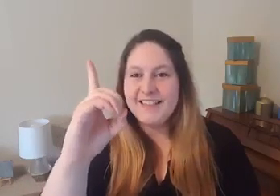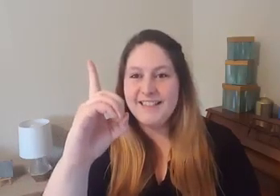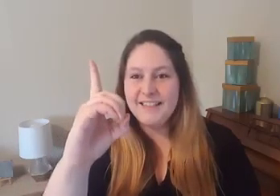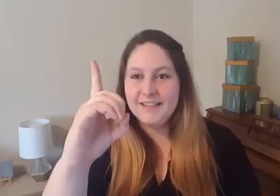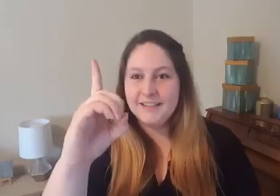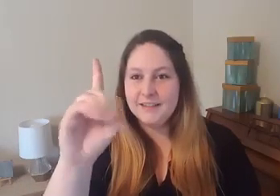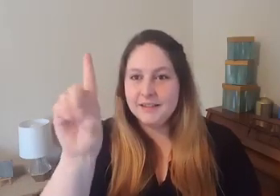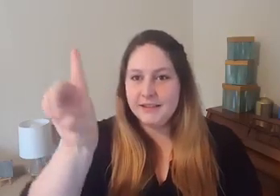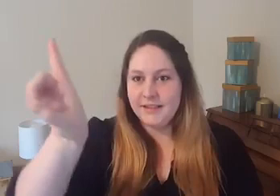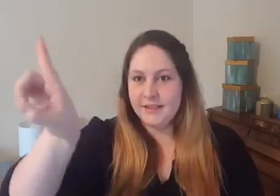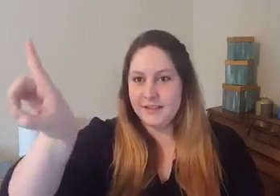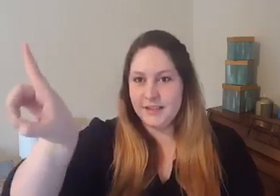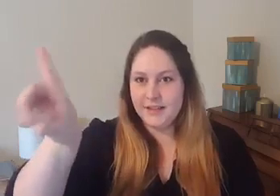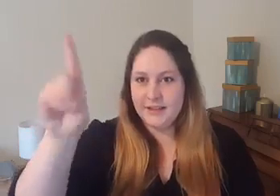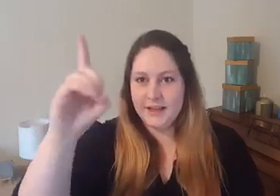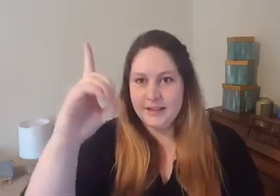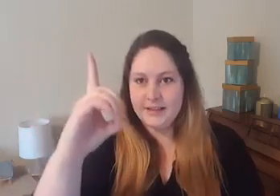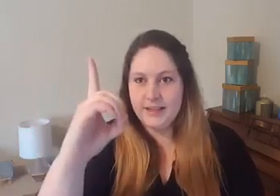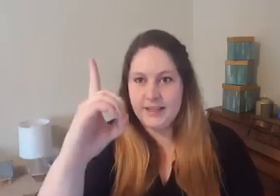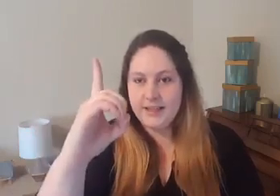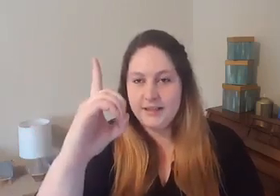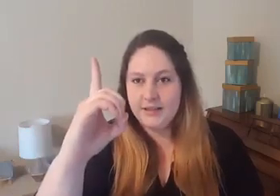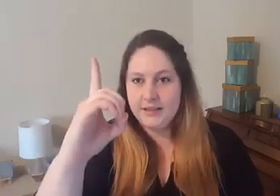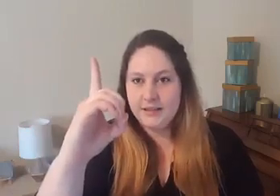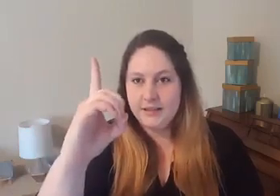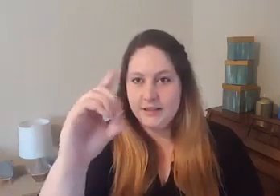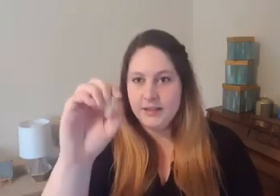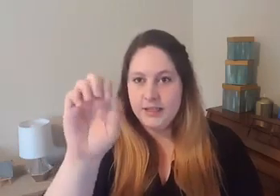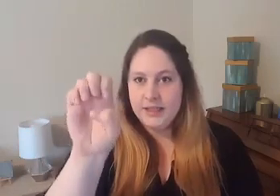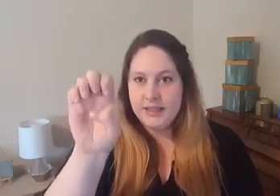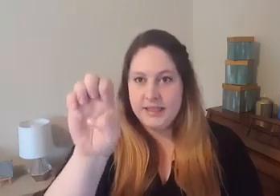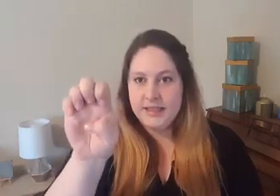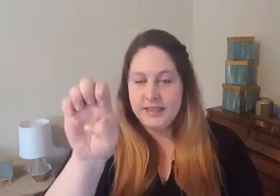D. And see, it's just kind of like that. D. E.